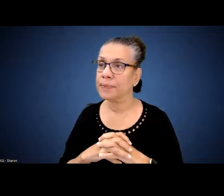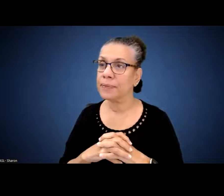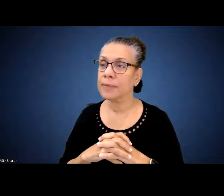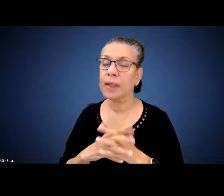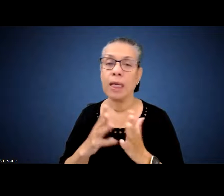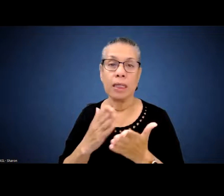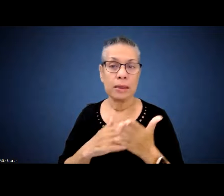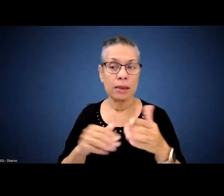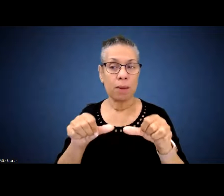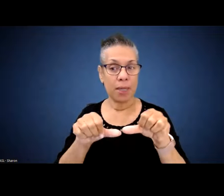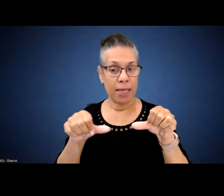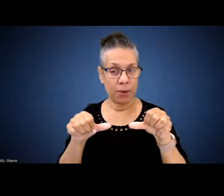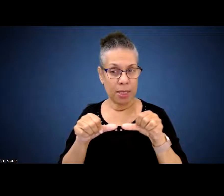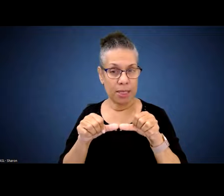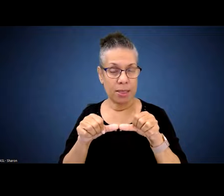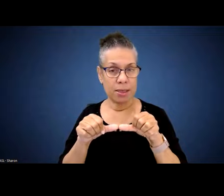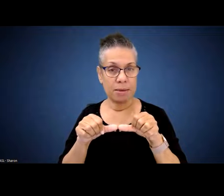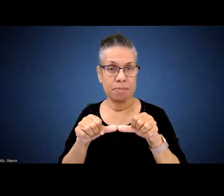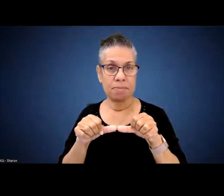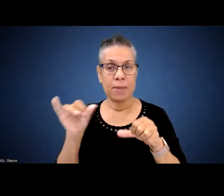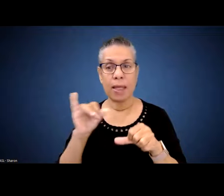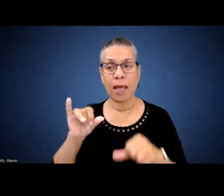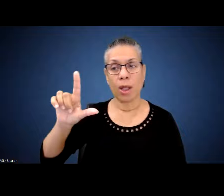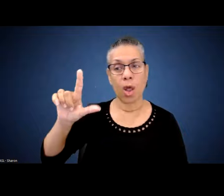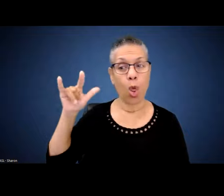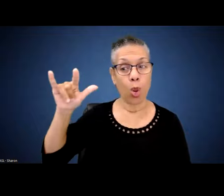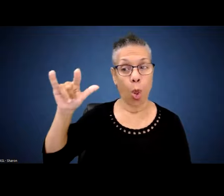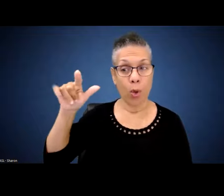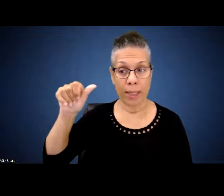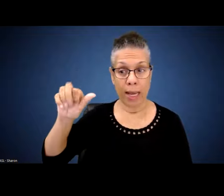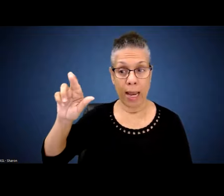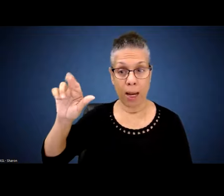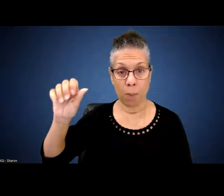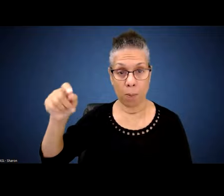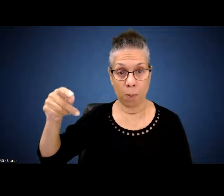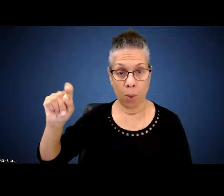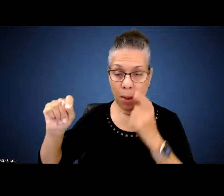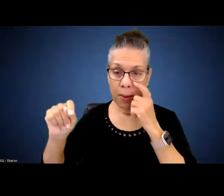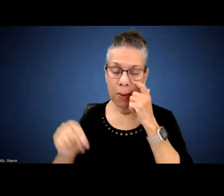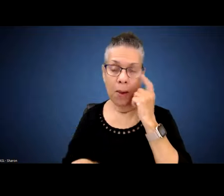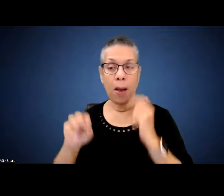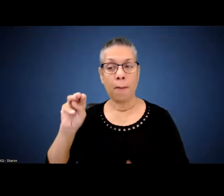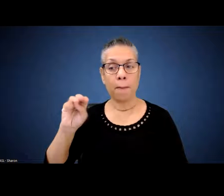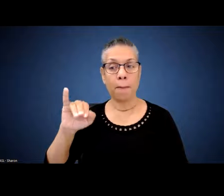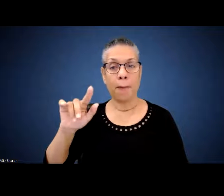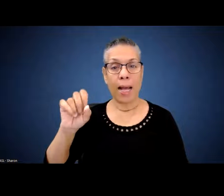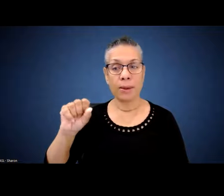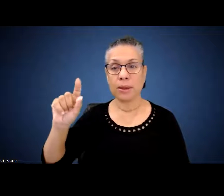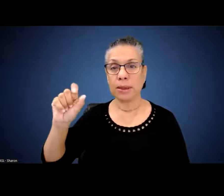strangely represented on the maps, areas like Logan Airport or Miles Standish